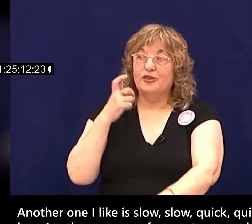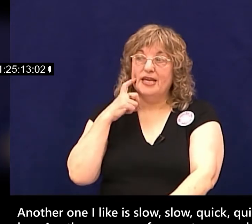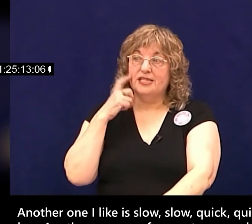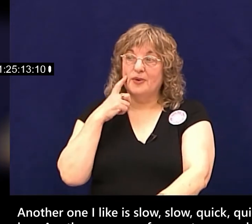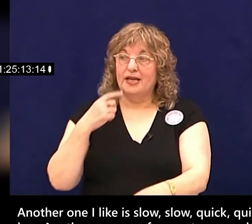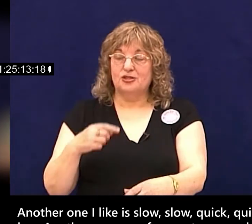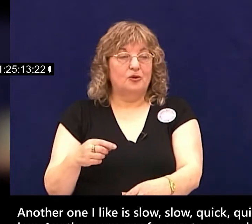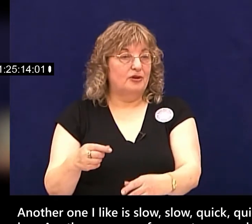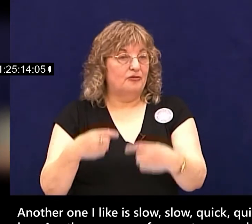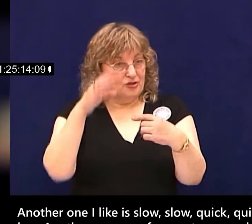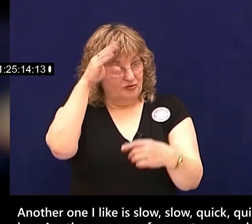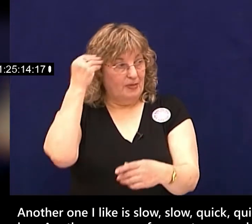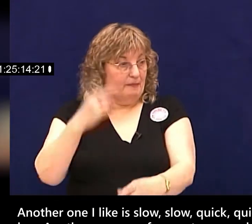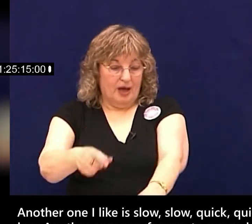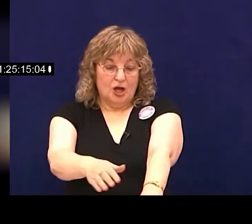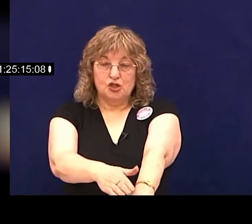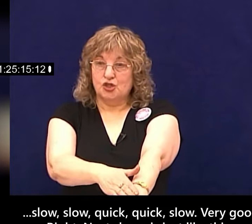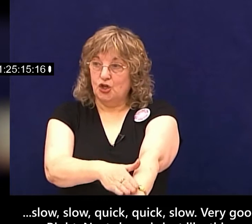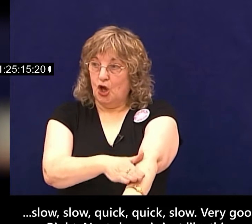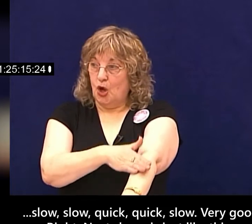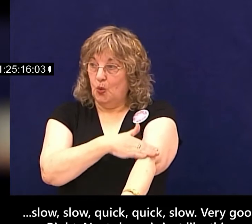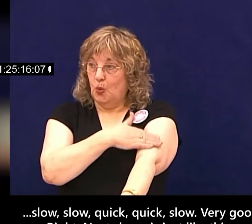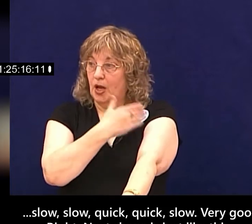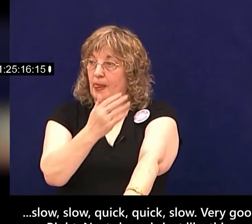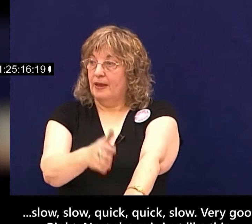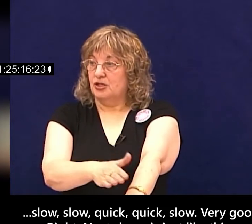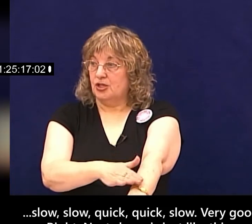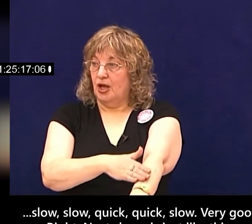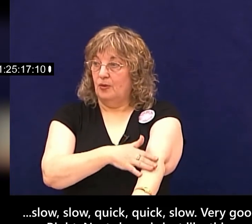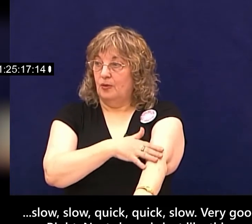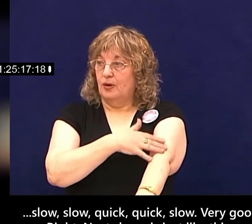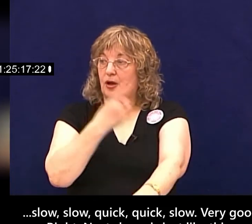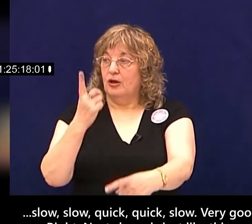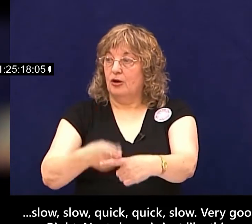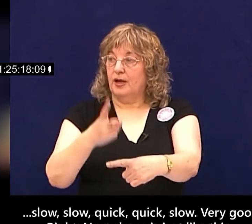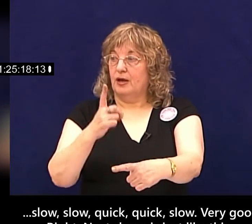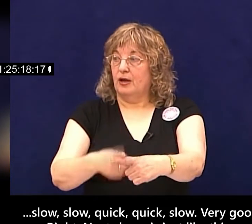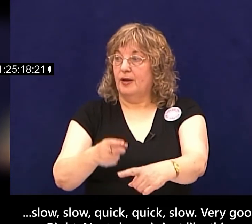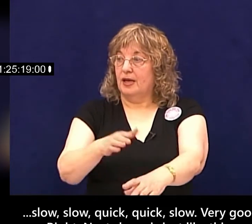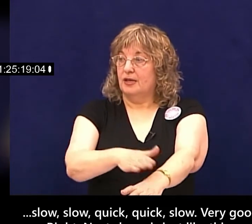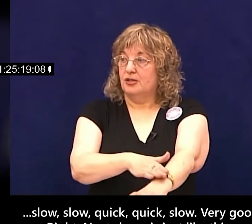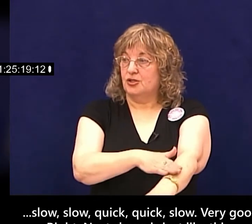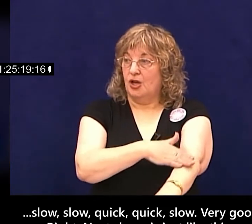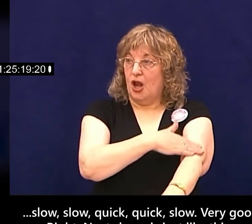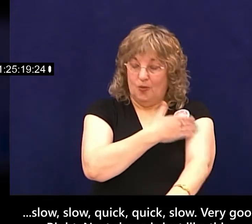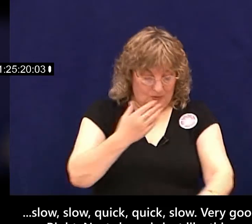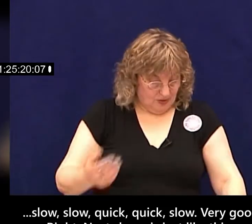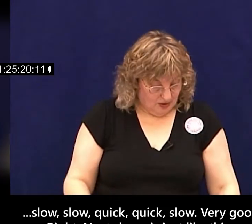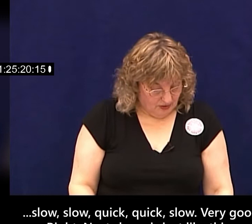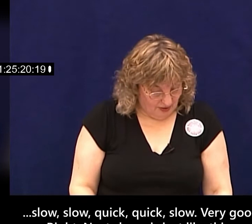easy way to remember. Slow, slow, quick, quick, slow. Very